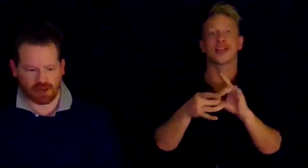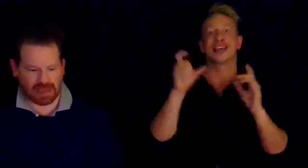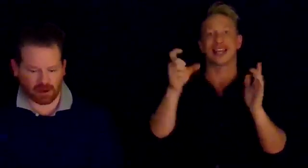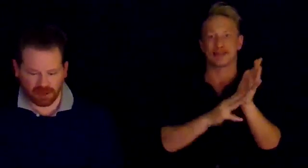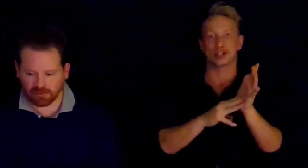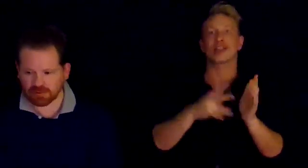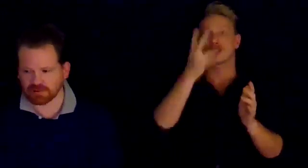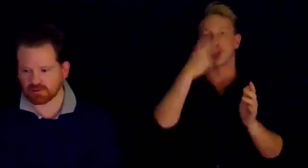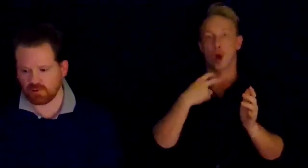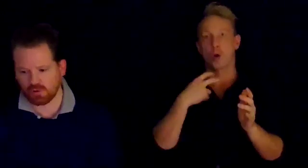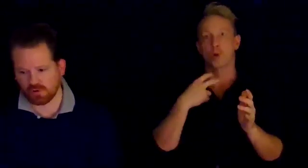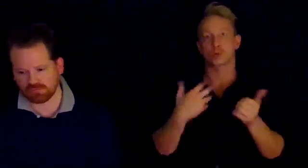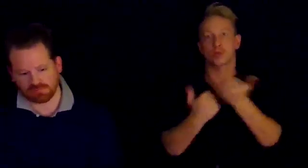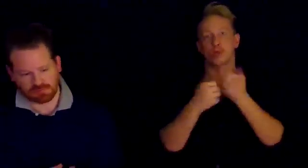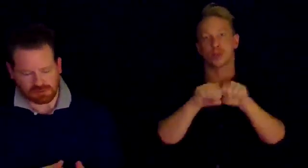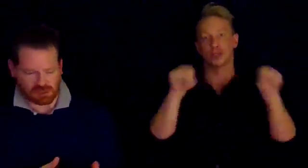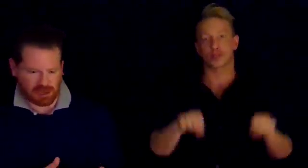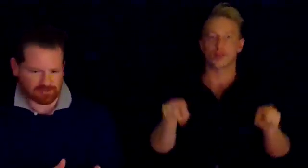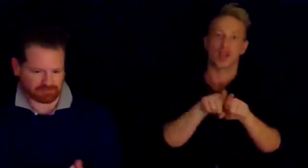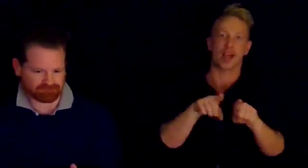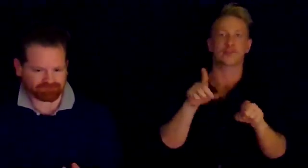from allied health or